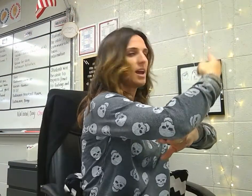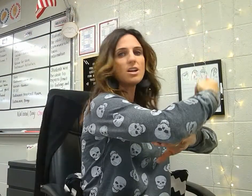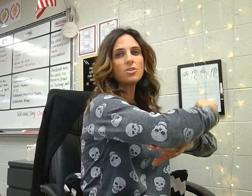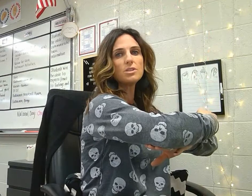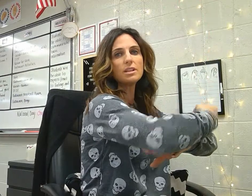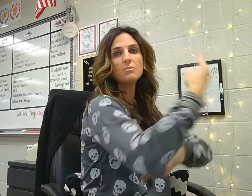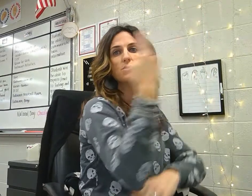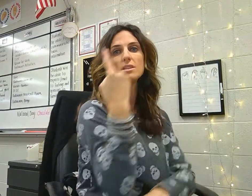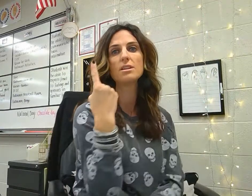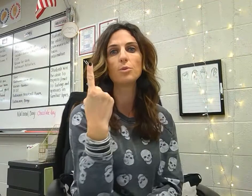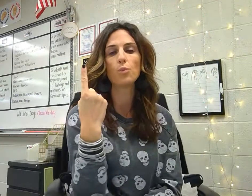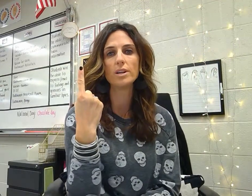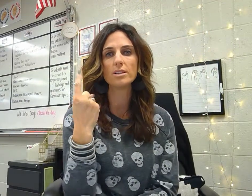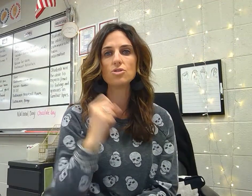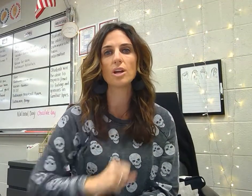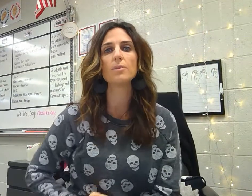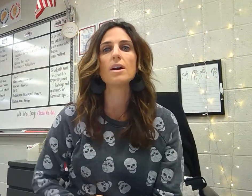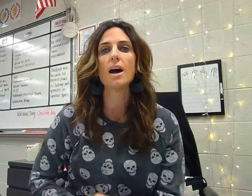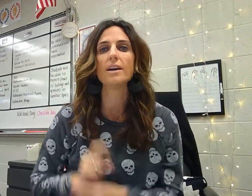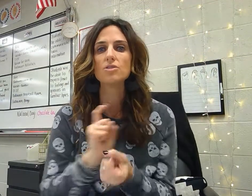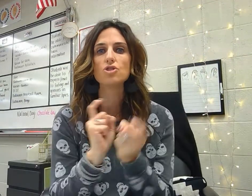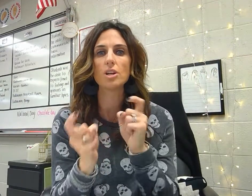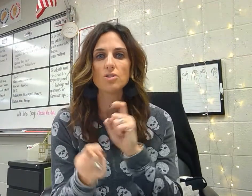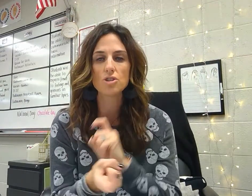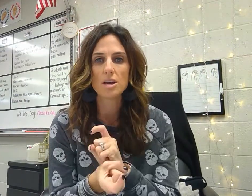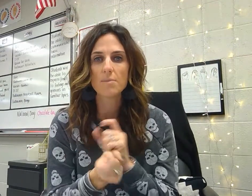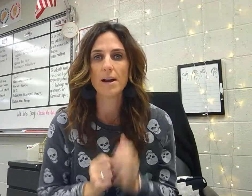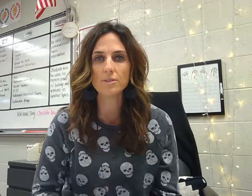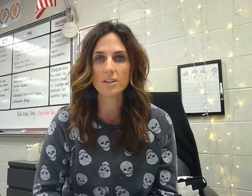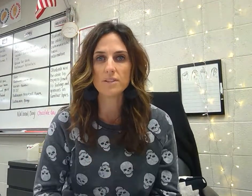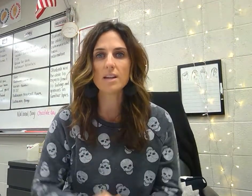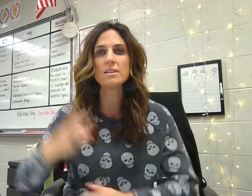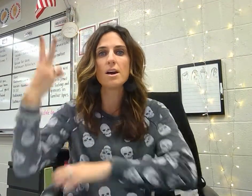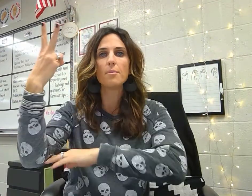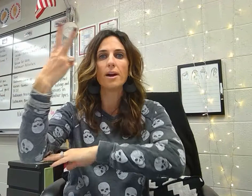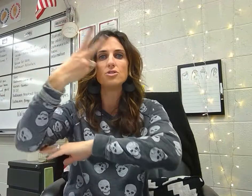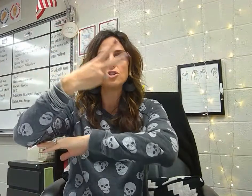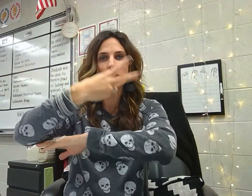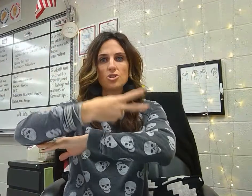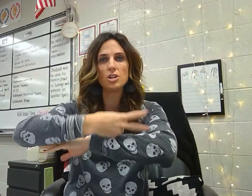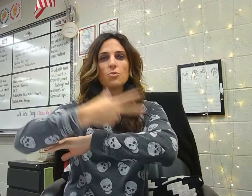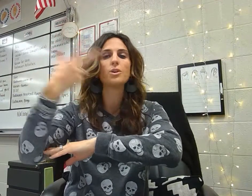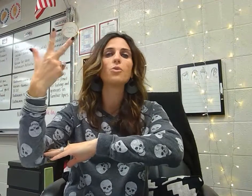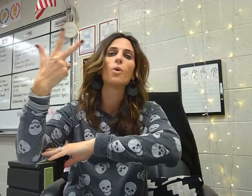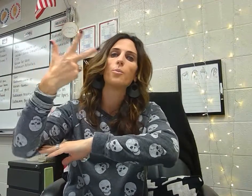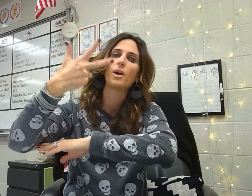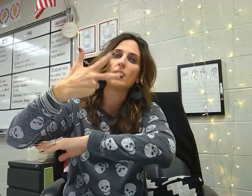Day. Notice that I'm using the number 1 hand shape. I can change the amount of days by changing or incorporating